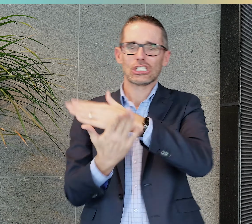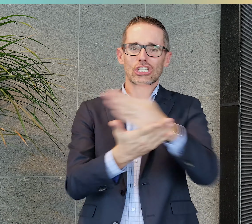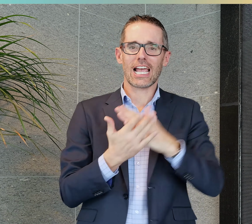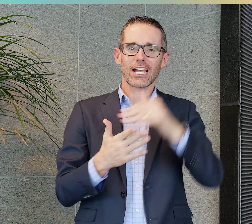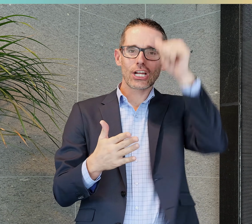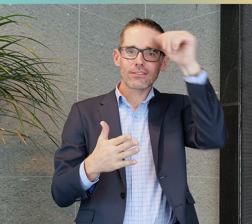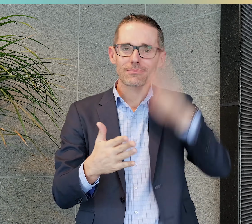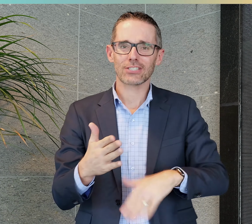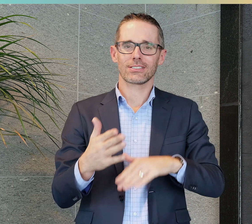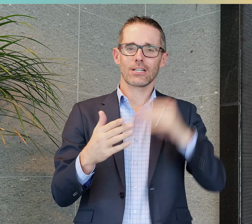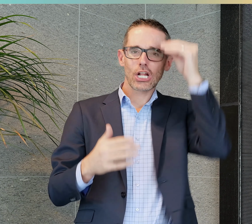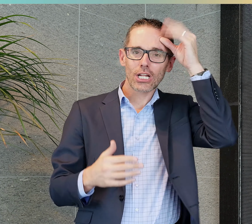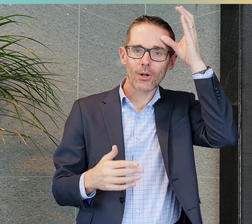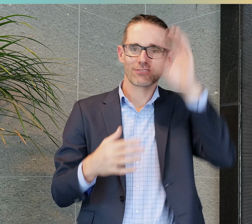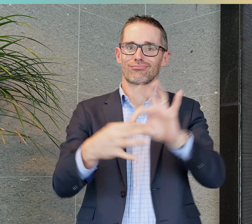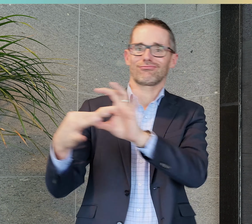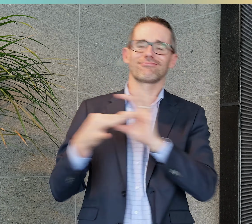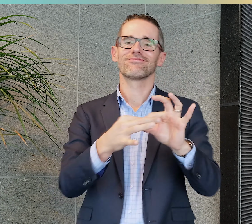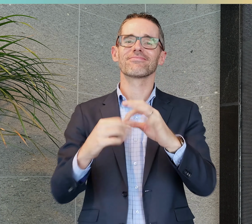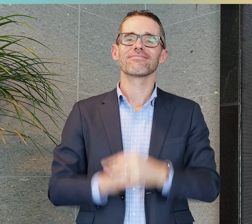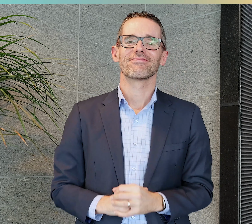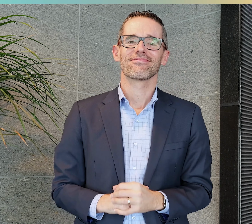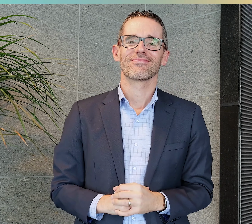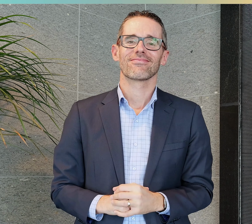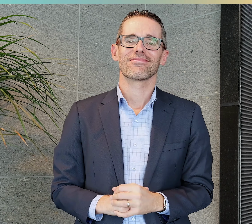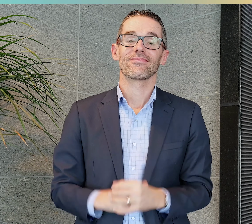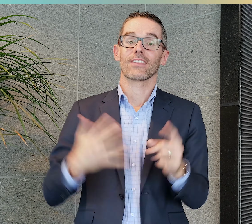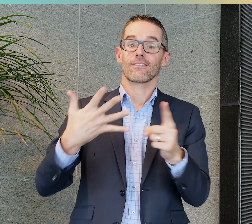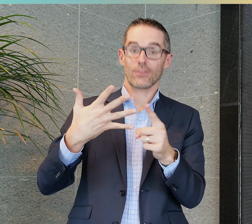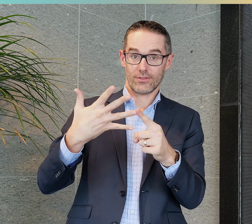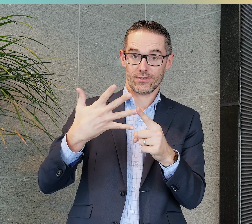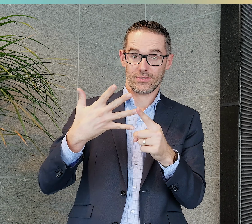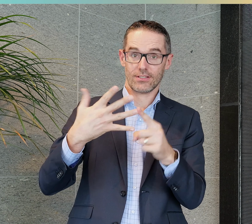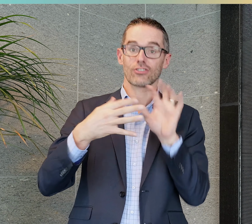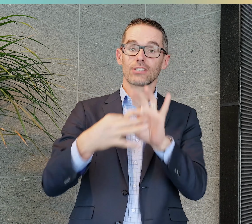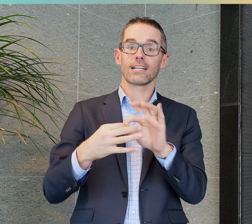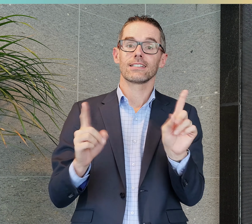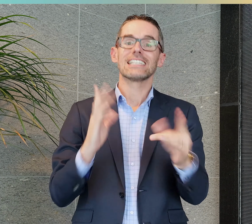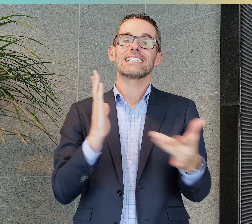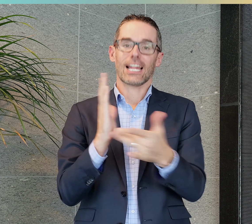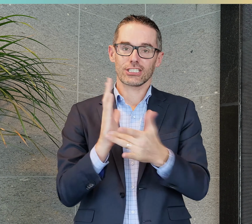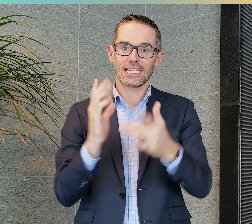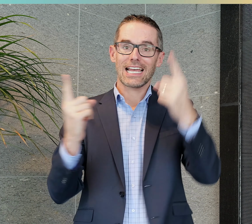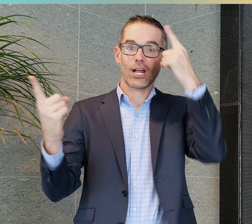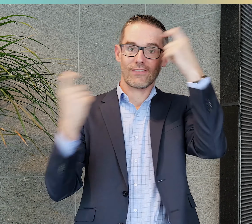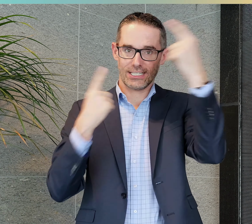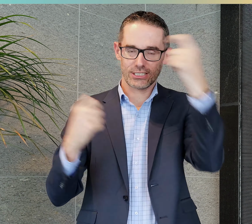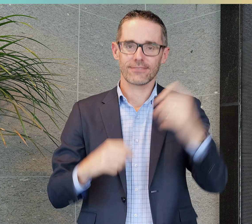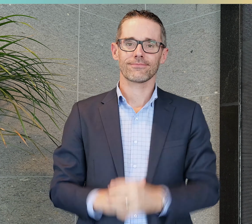to share their experiences and their knowledge, to be united. The fourth is around technology